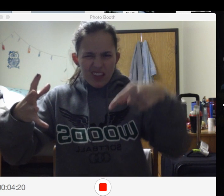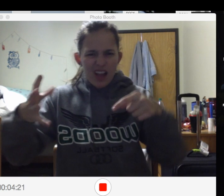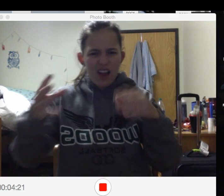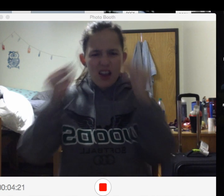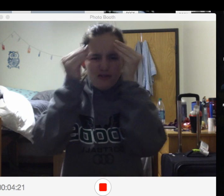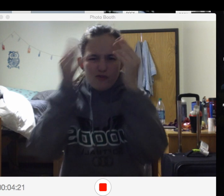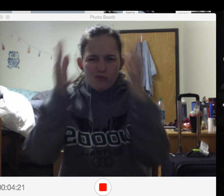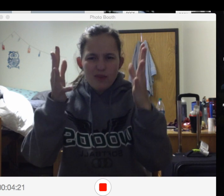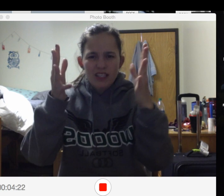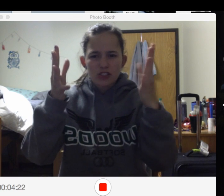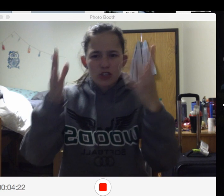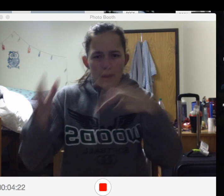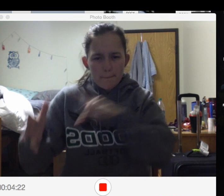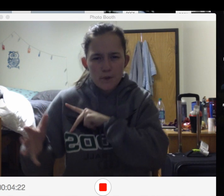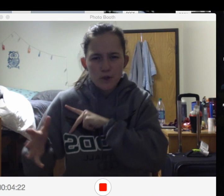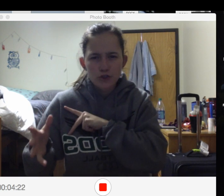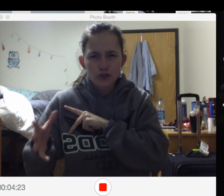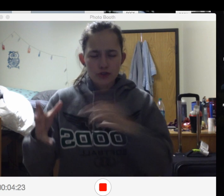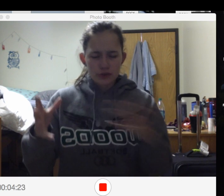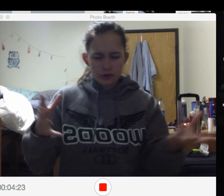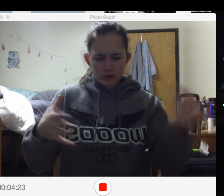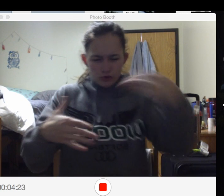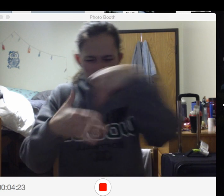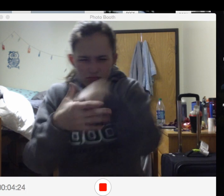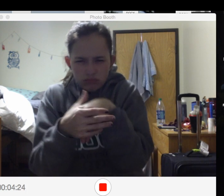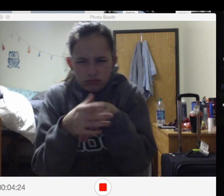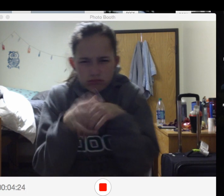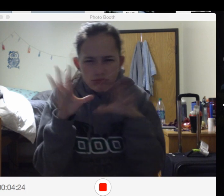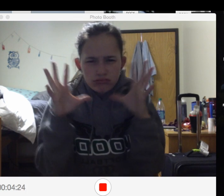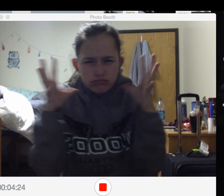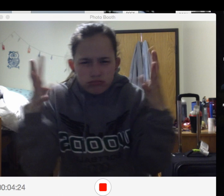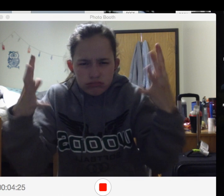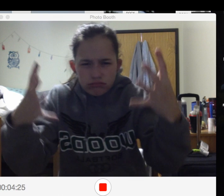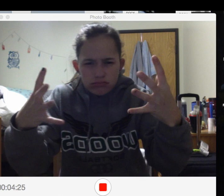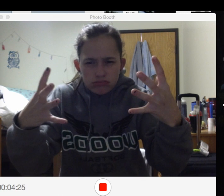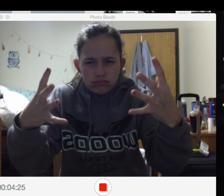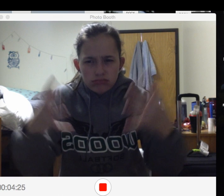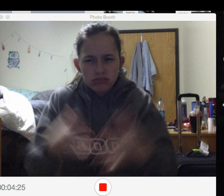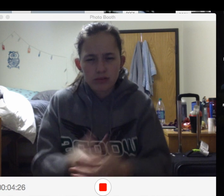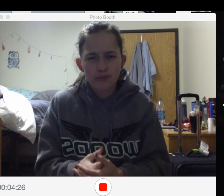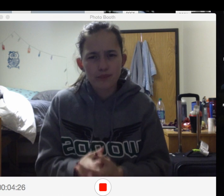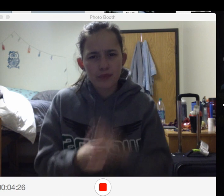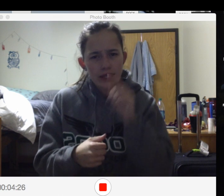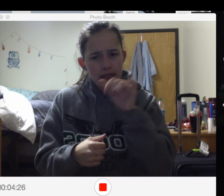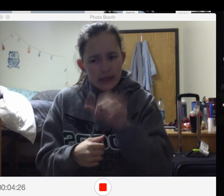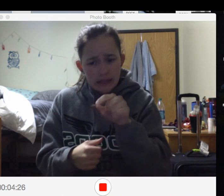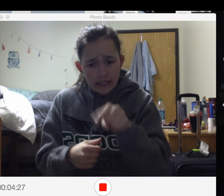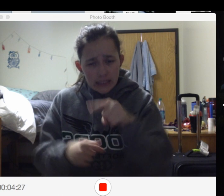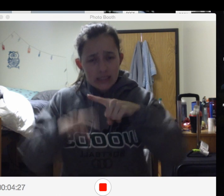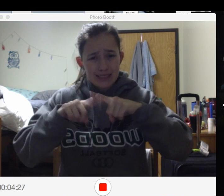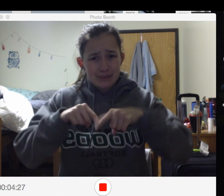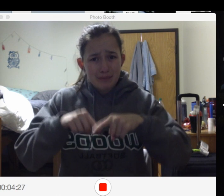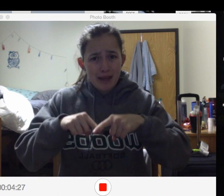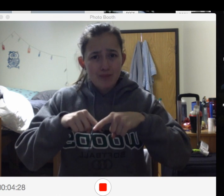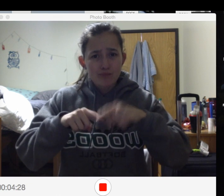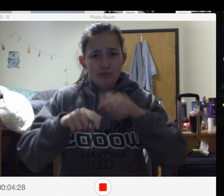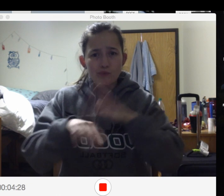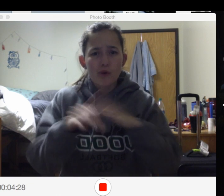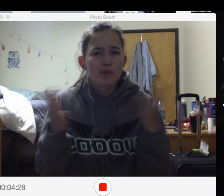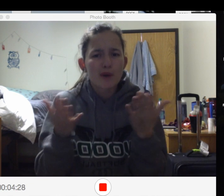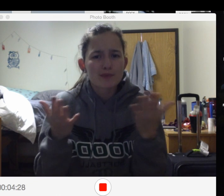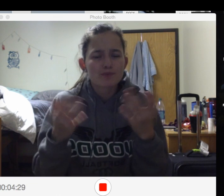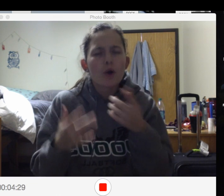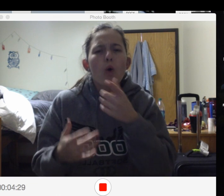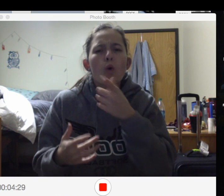information that you live in online. And what's in your filter bubble depends on who you are, and it depends on what you